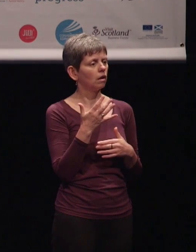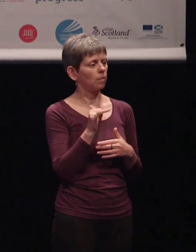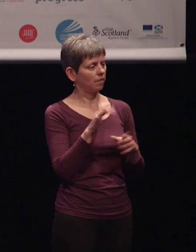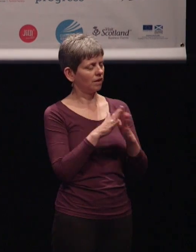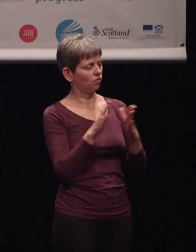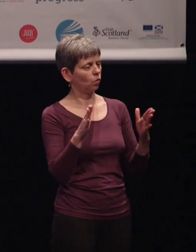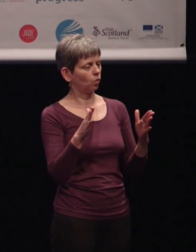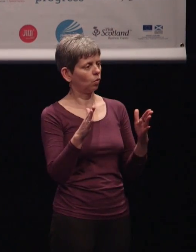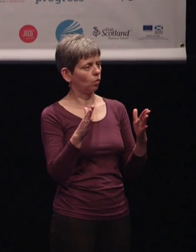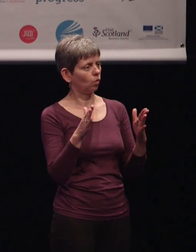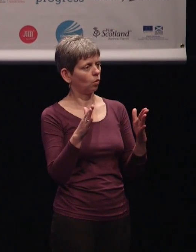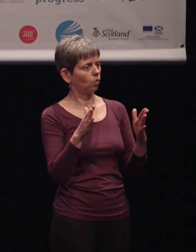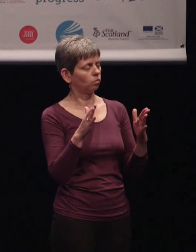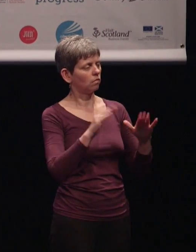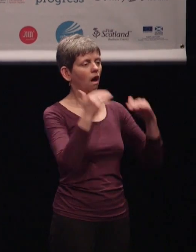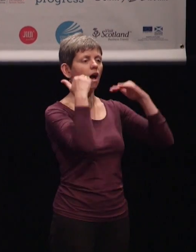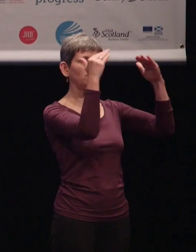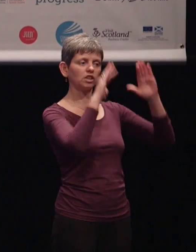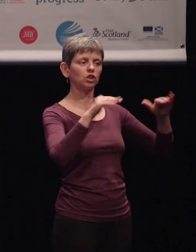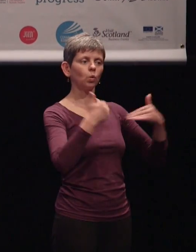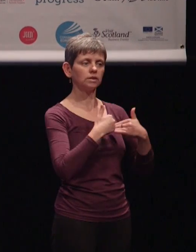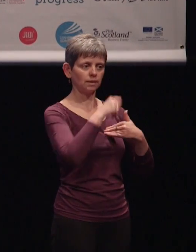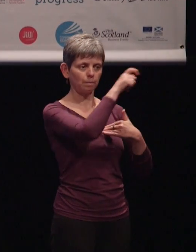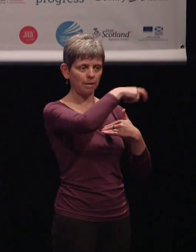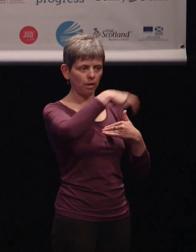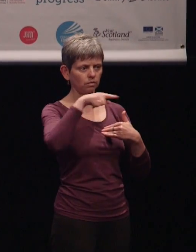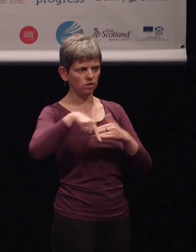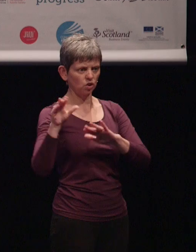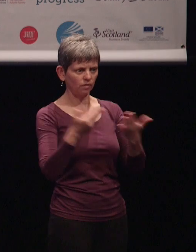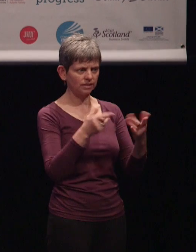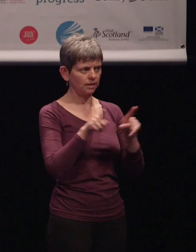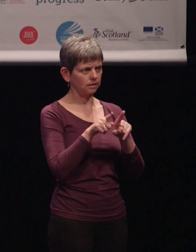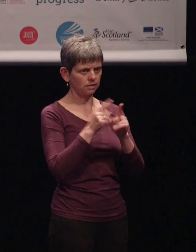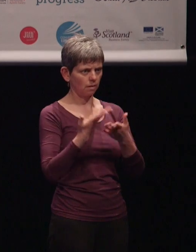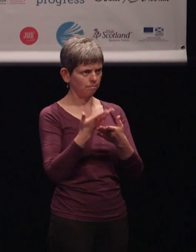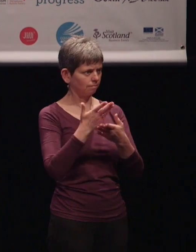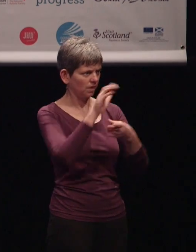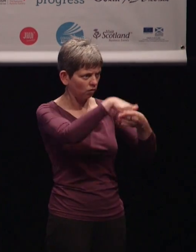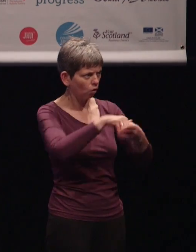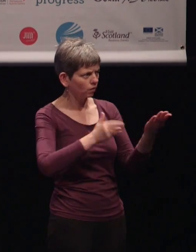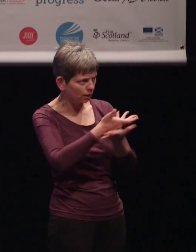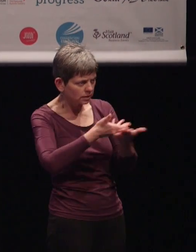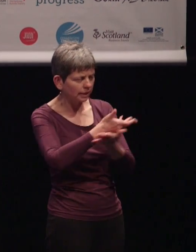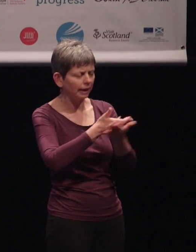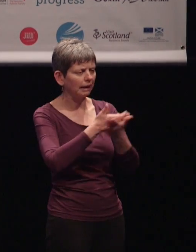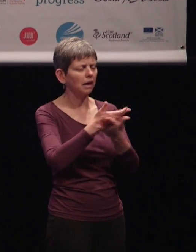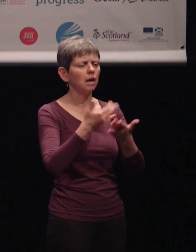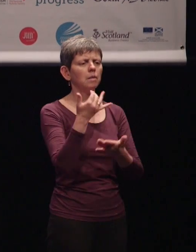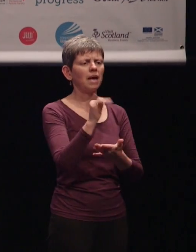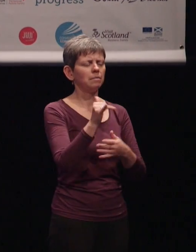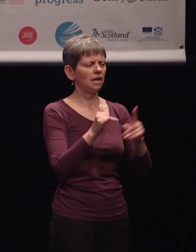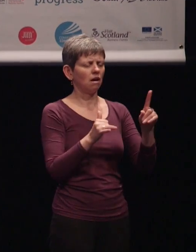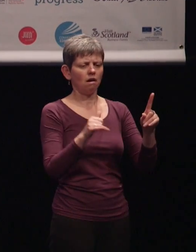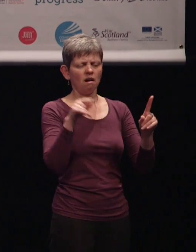high-functioning people with autism, I hear staff saying when something's happened, the person